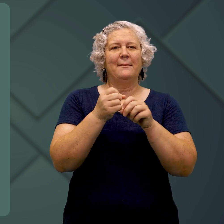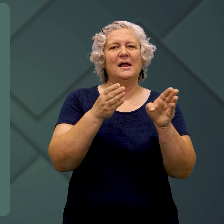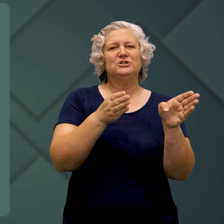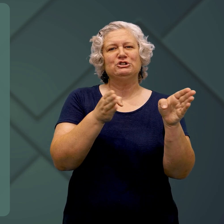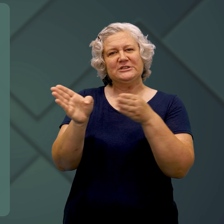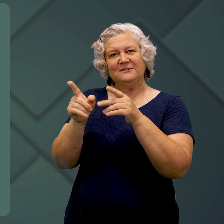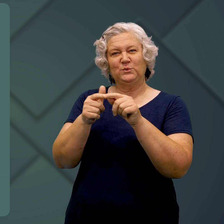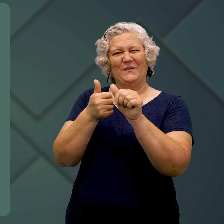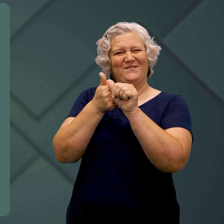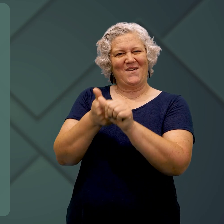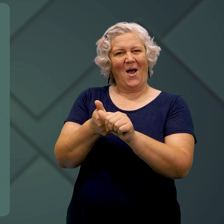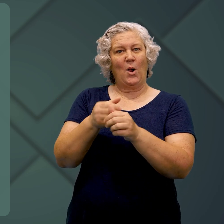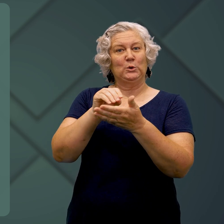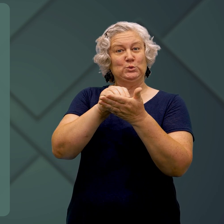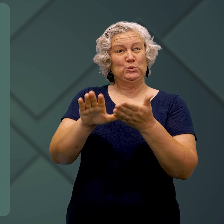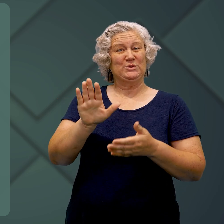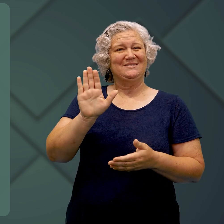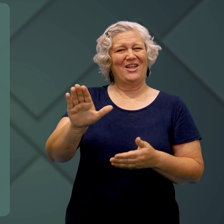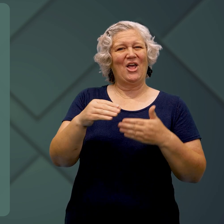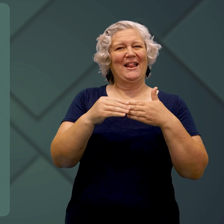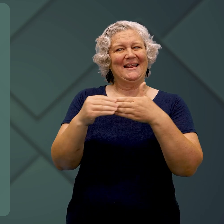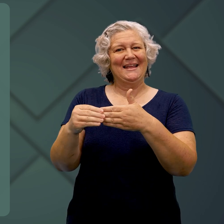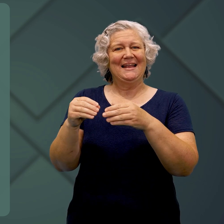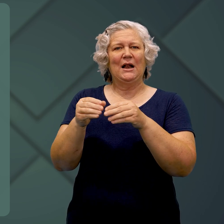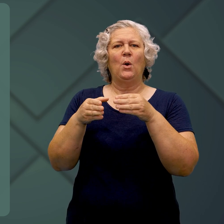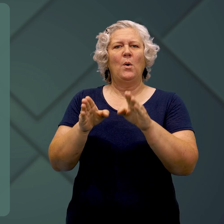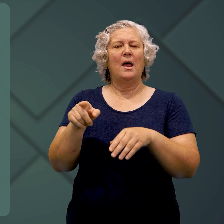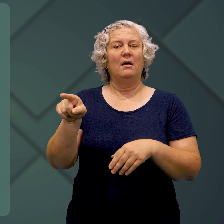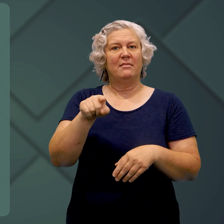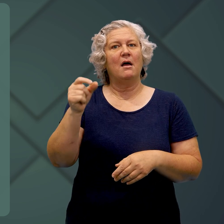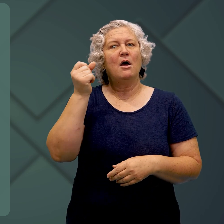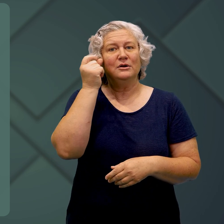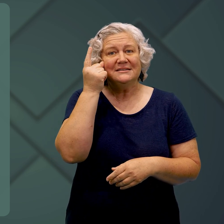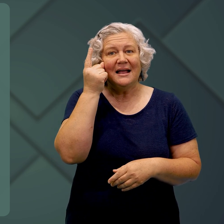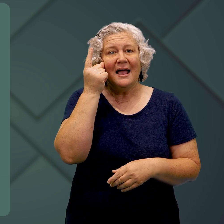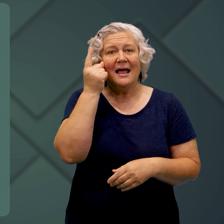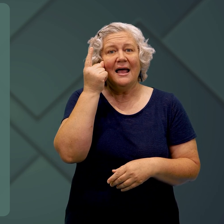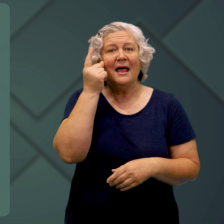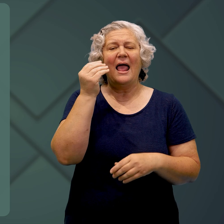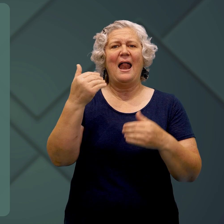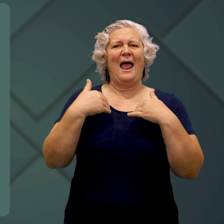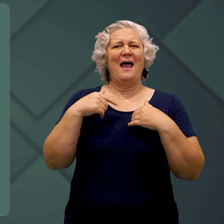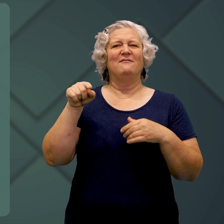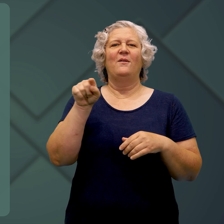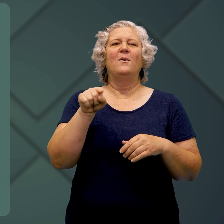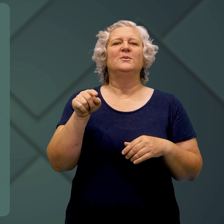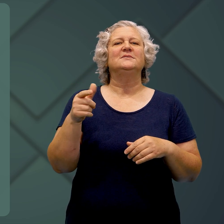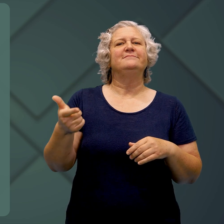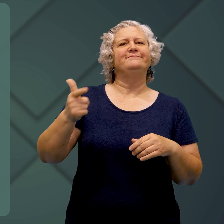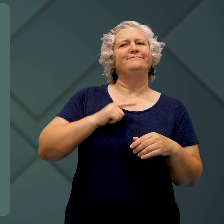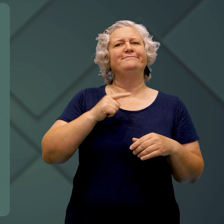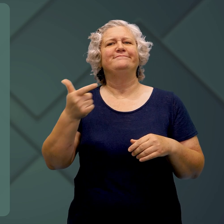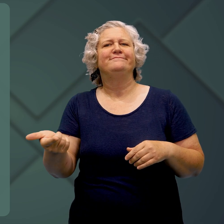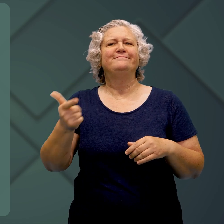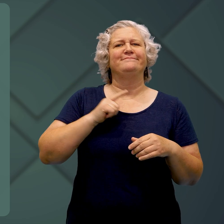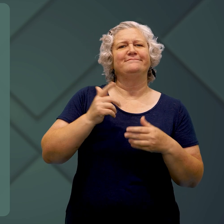shift to follow the student's lead in a way that they understand and have that back and forth serve and